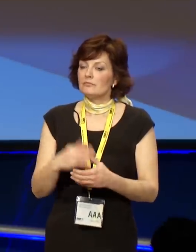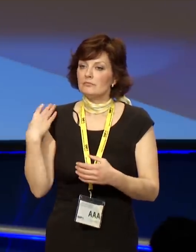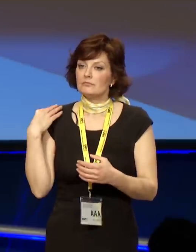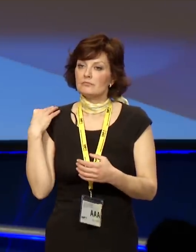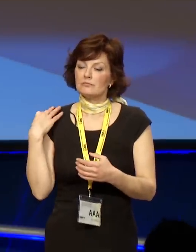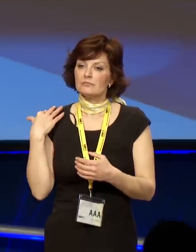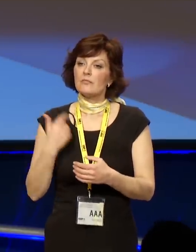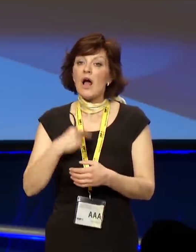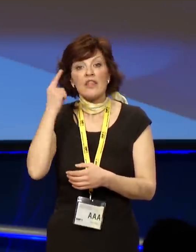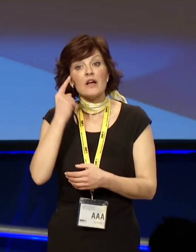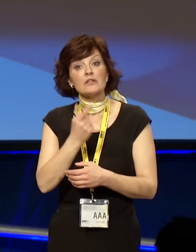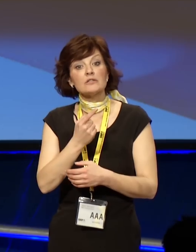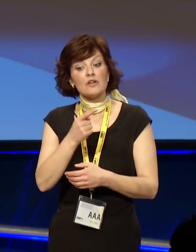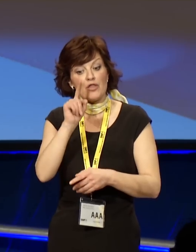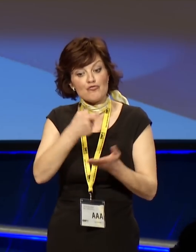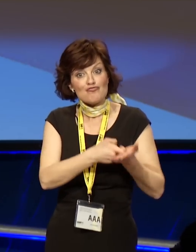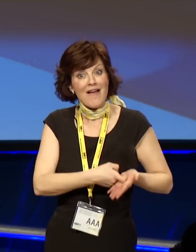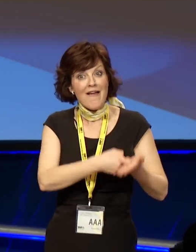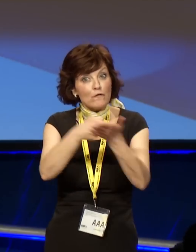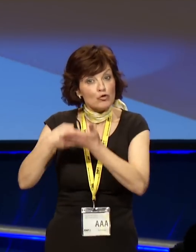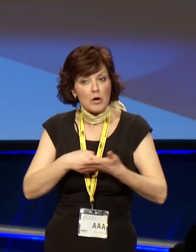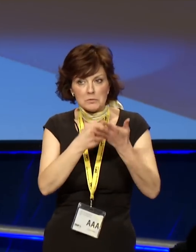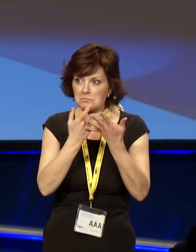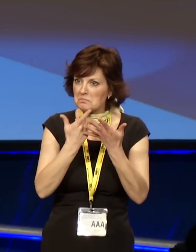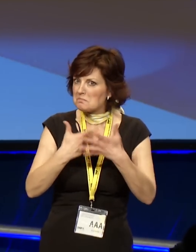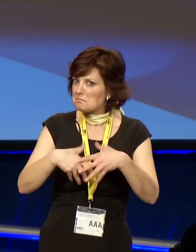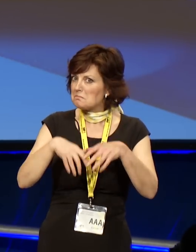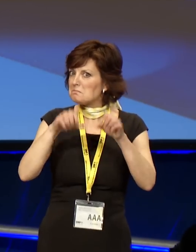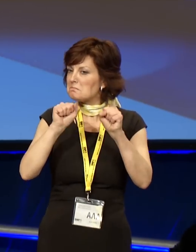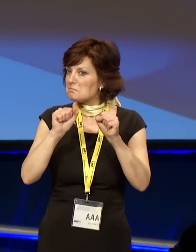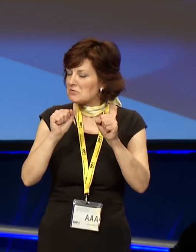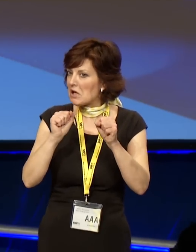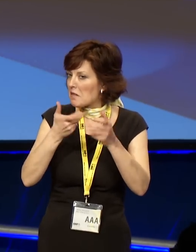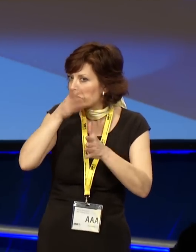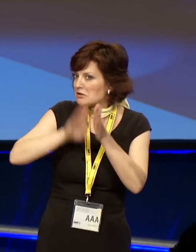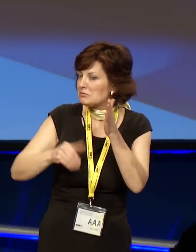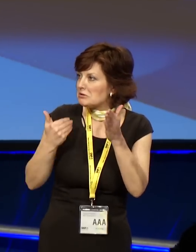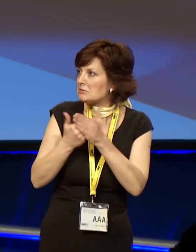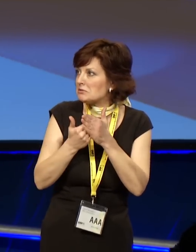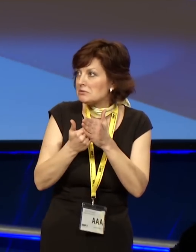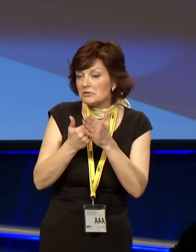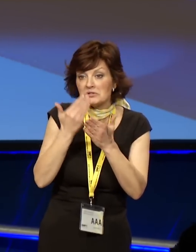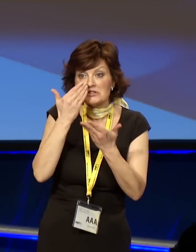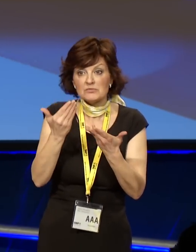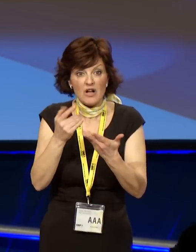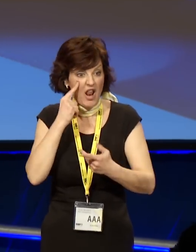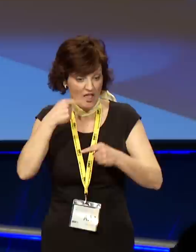referendum, which has actually scarred the BBC, and I think there's been some gains from it already from our perspective. I mean, this coming week, Nicola Sturgeon